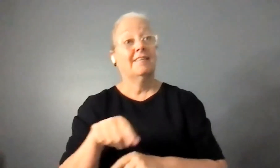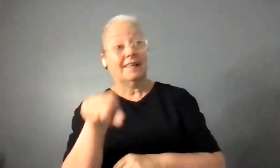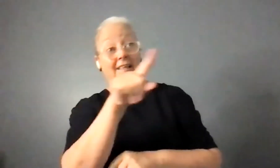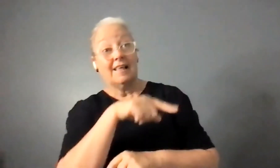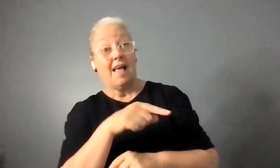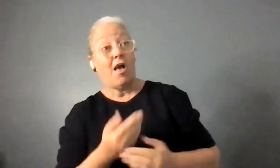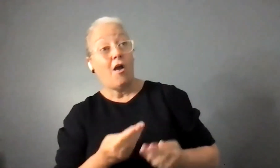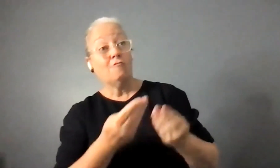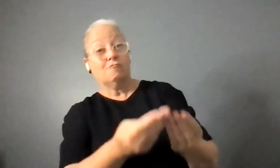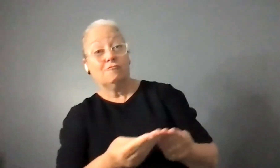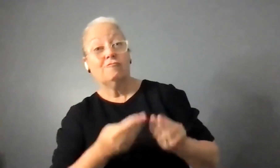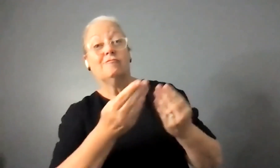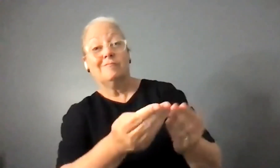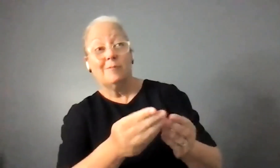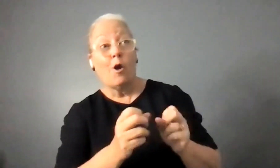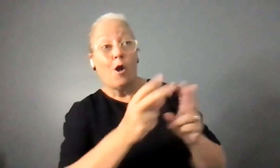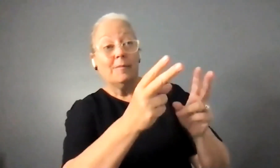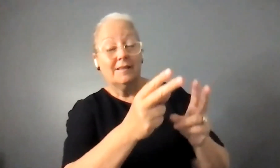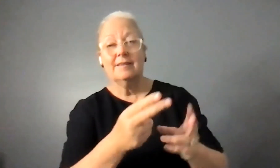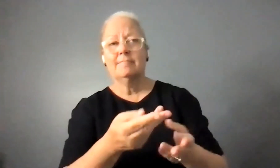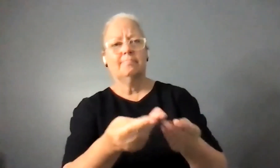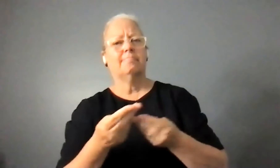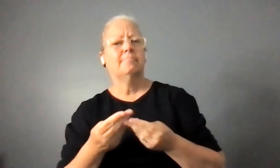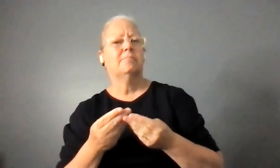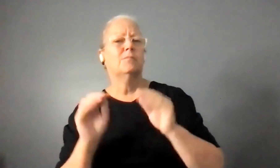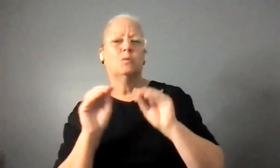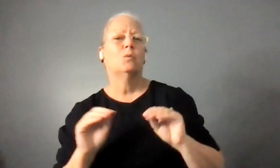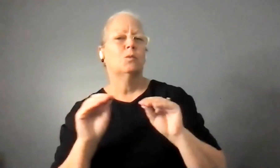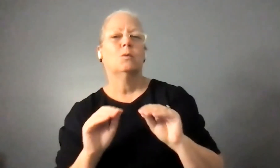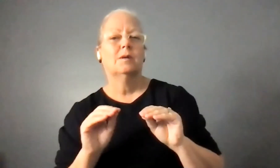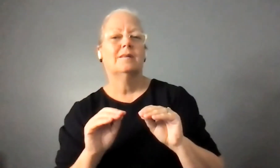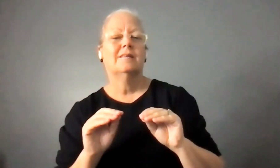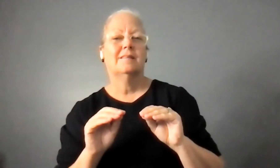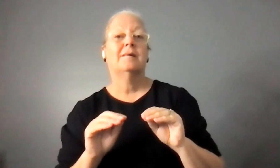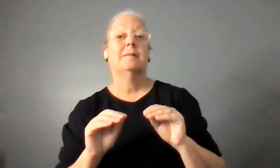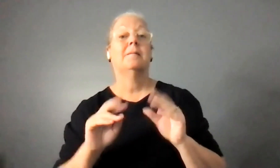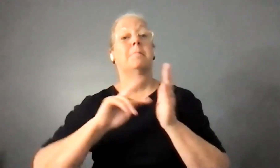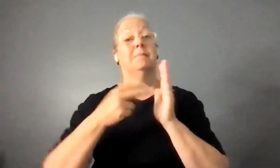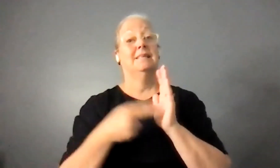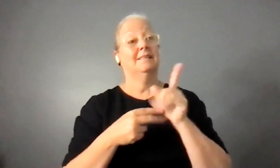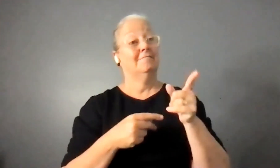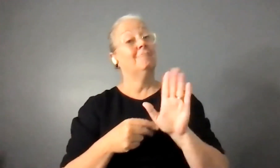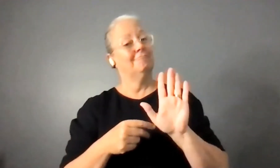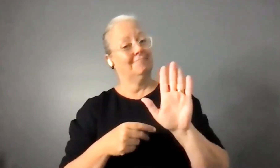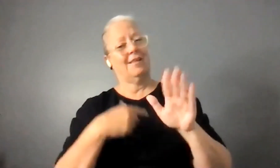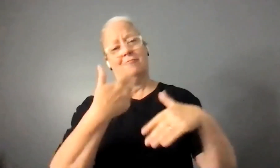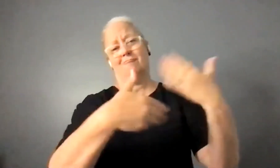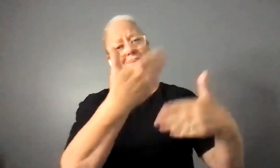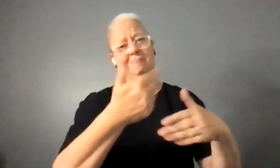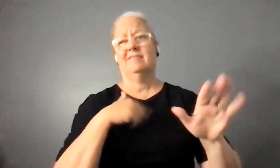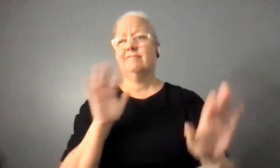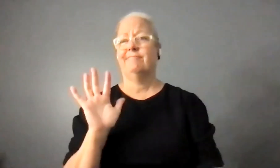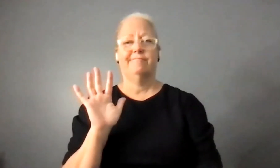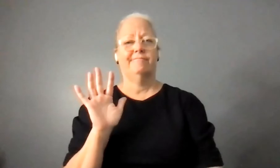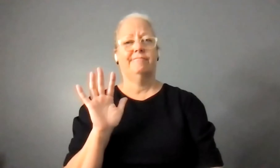leading us to feel that we are left behind, and it's an impact. We can see also